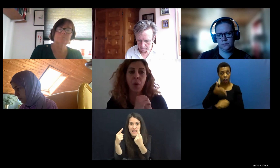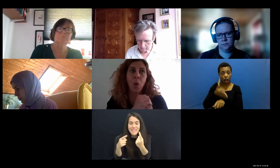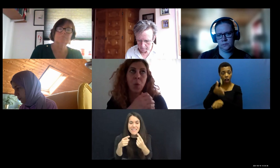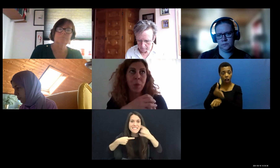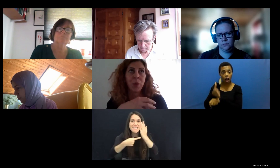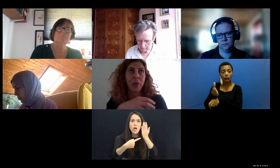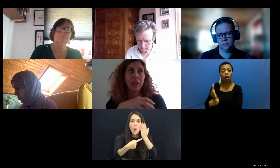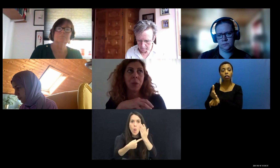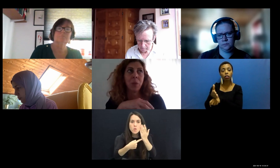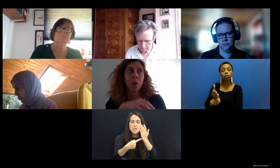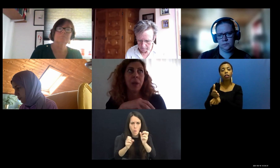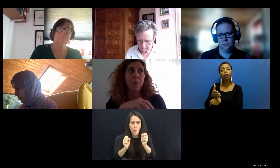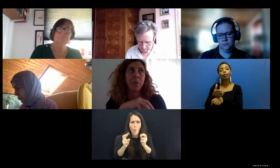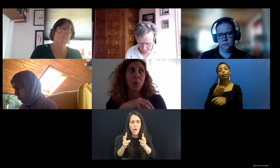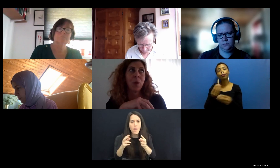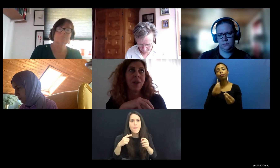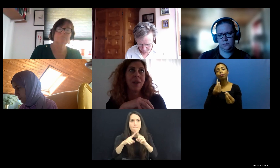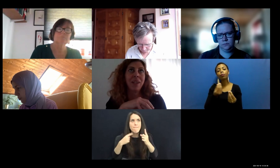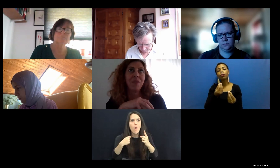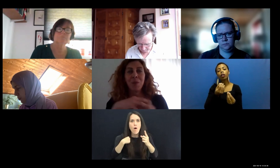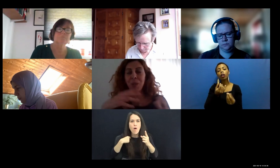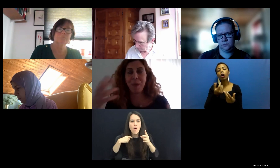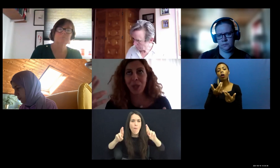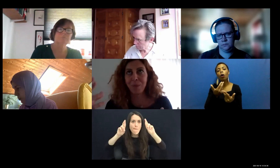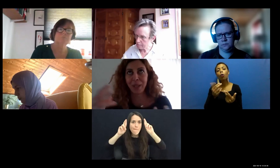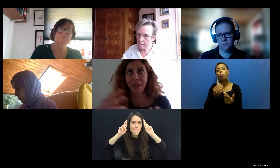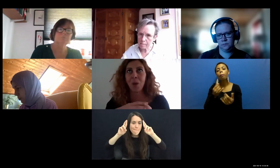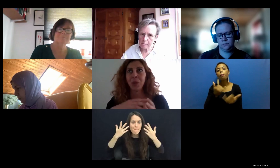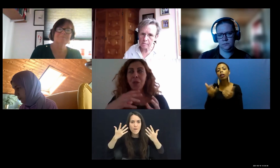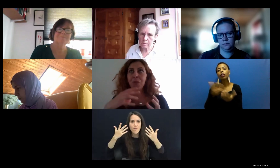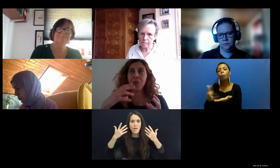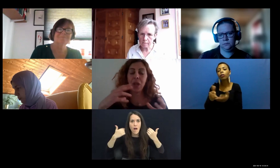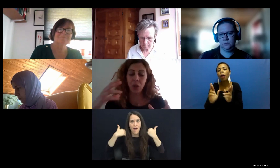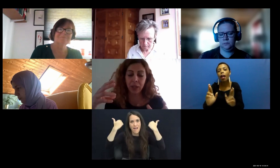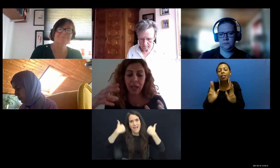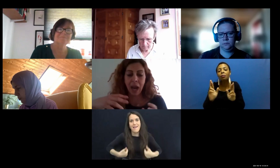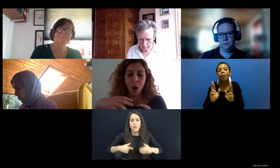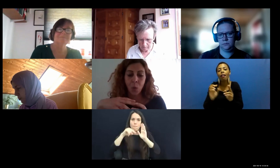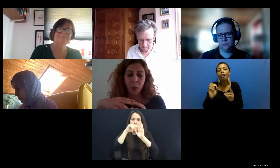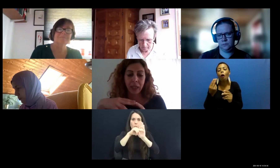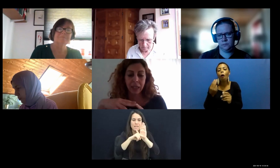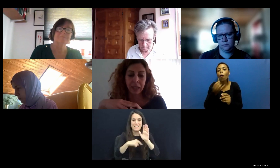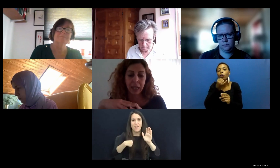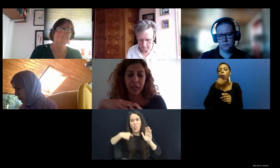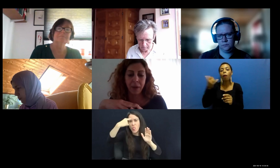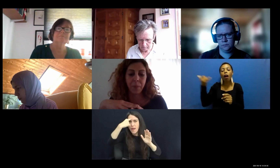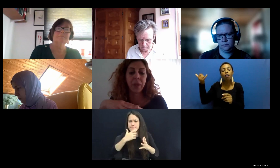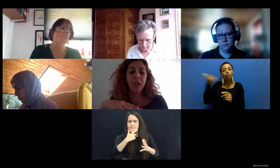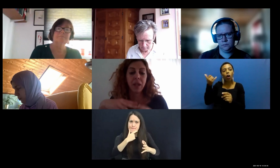of hope, or, you know, if I was a policymaker, I would kind of look at how we